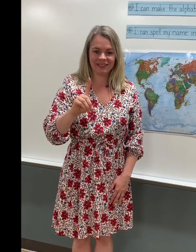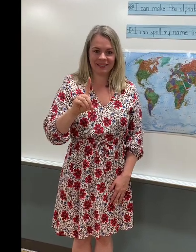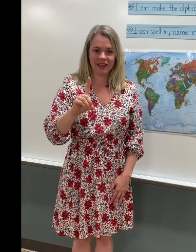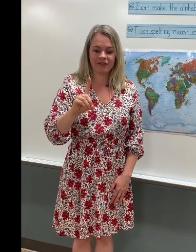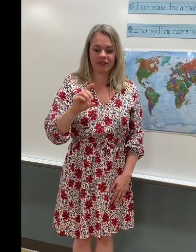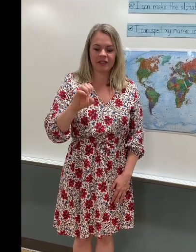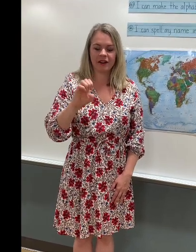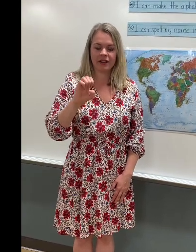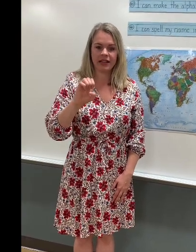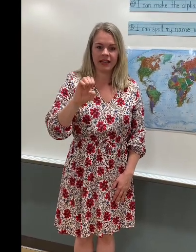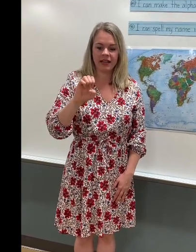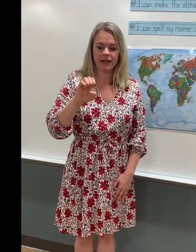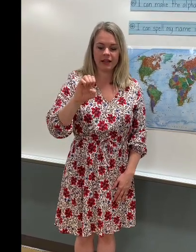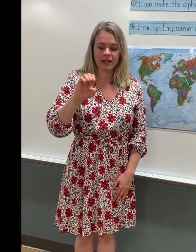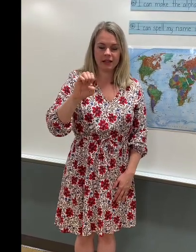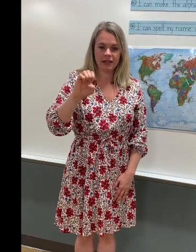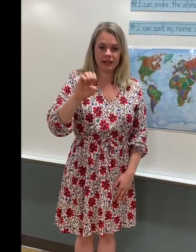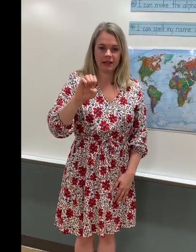And for the letter E,